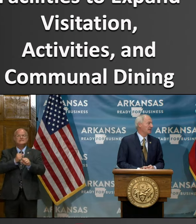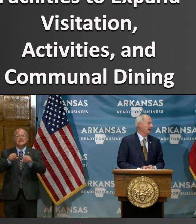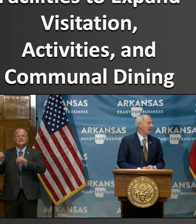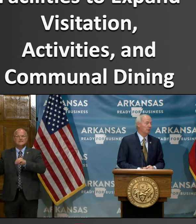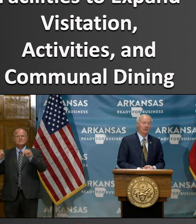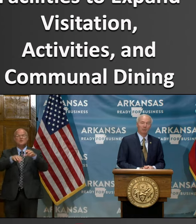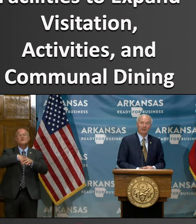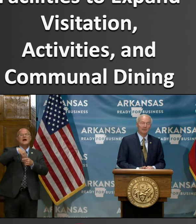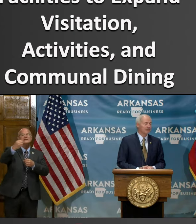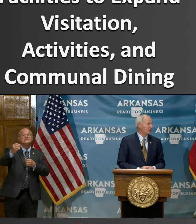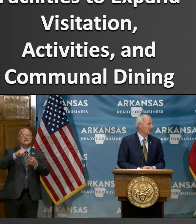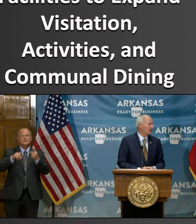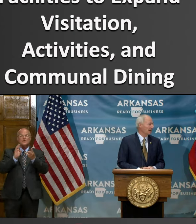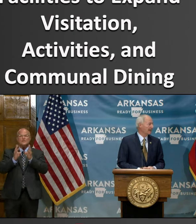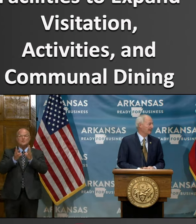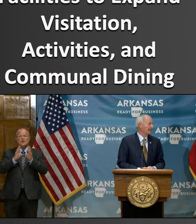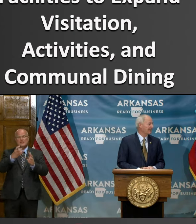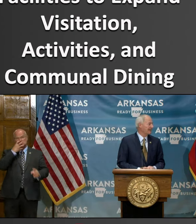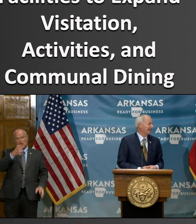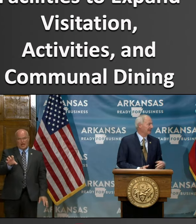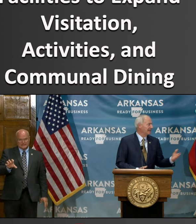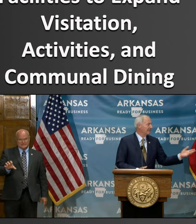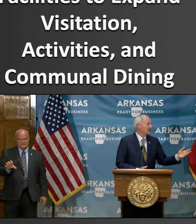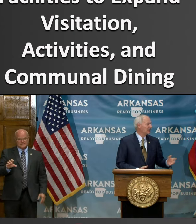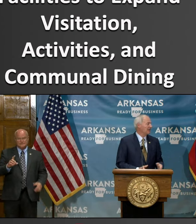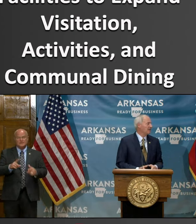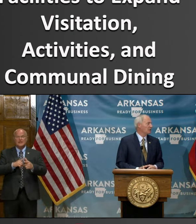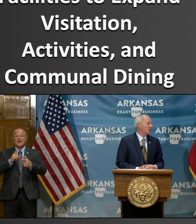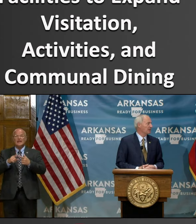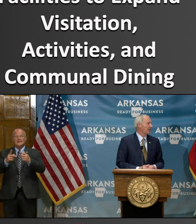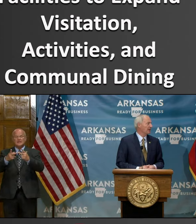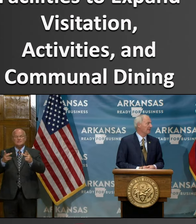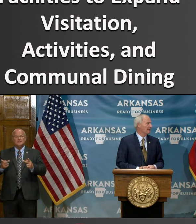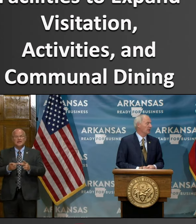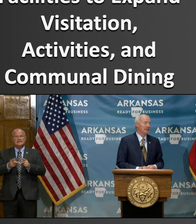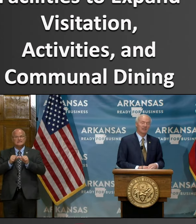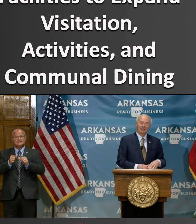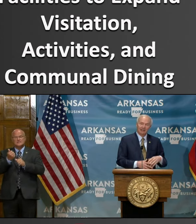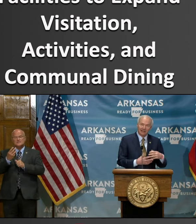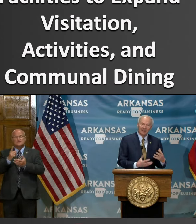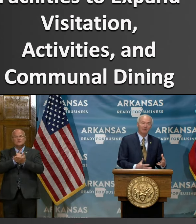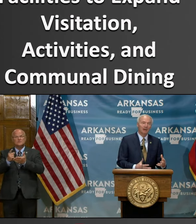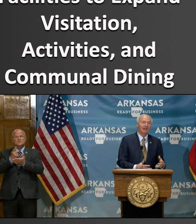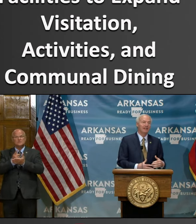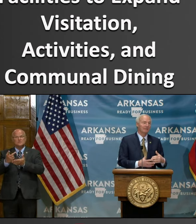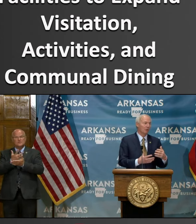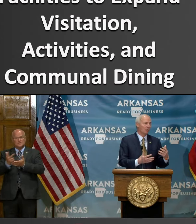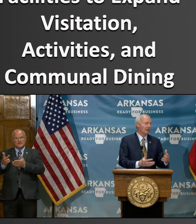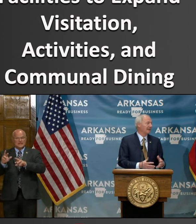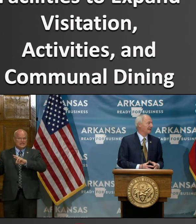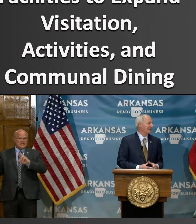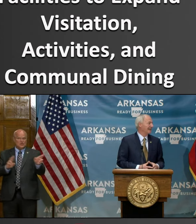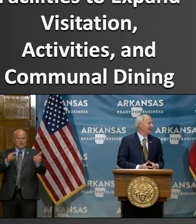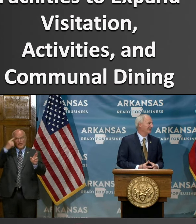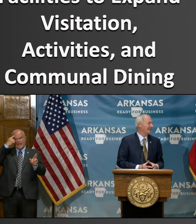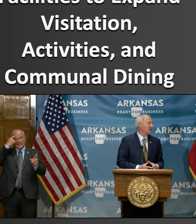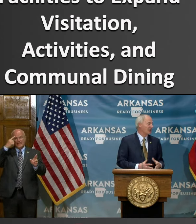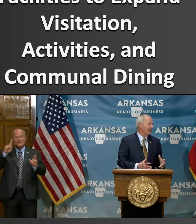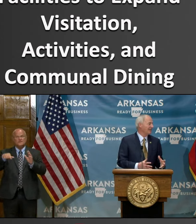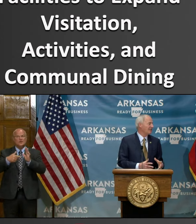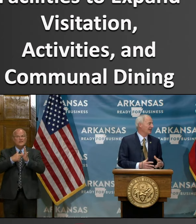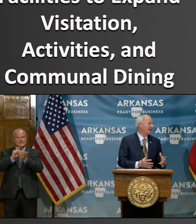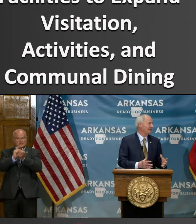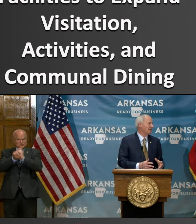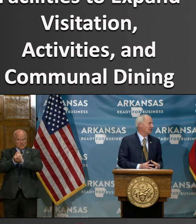moved outside or when the weather is too hot. And then facilities will spend the coming weeks getting ready for